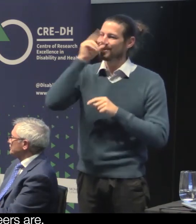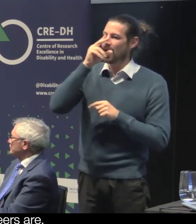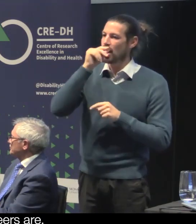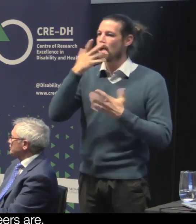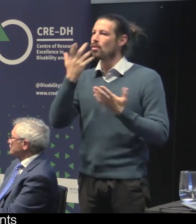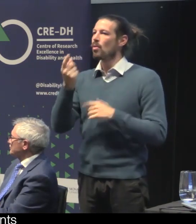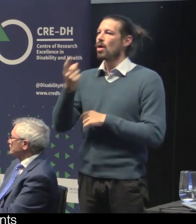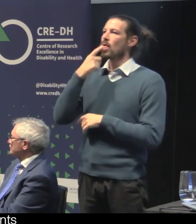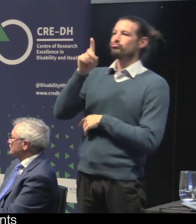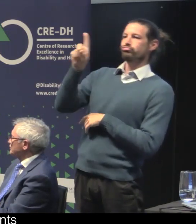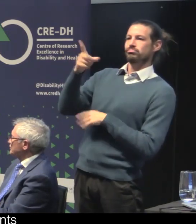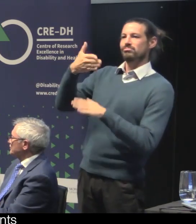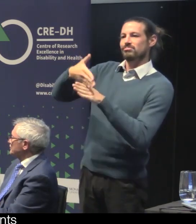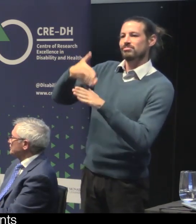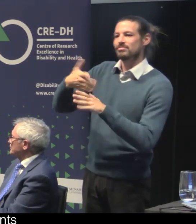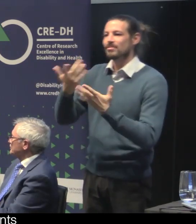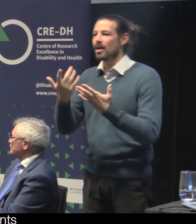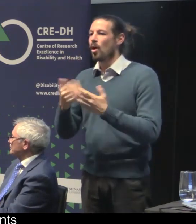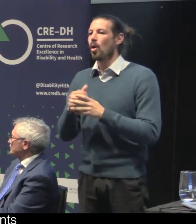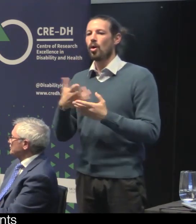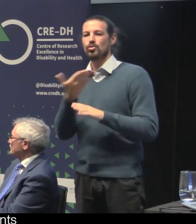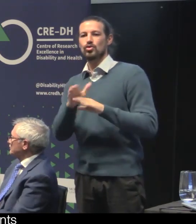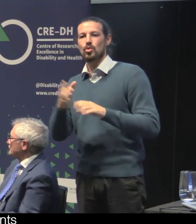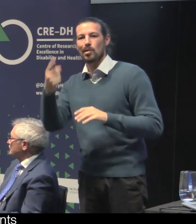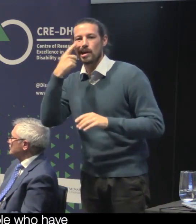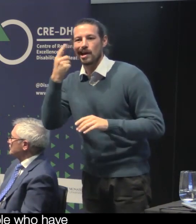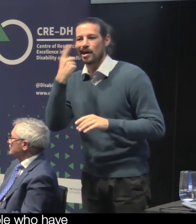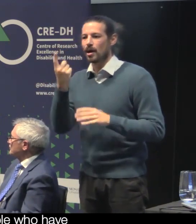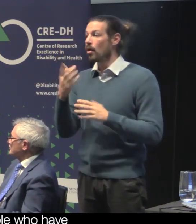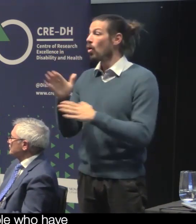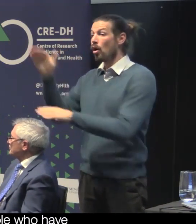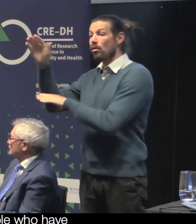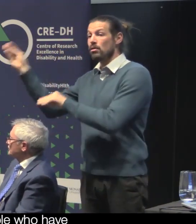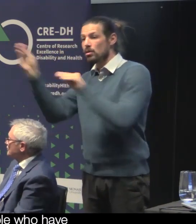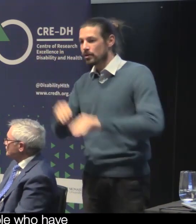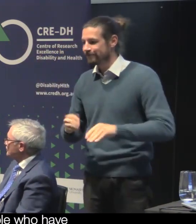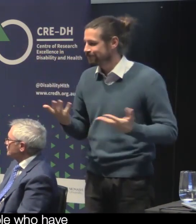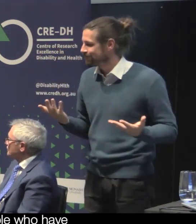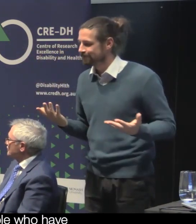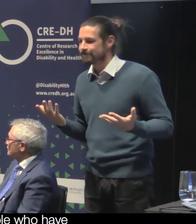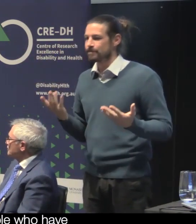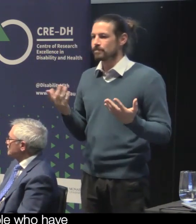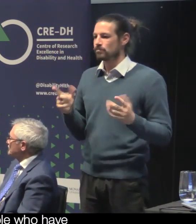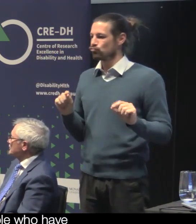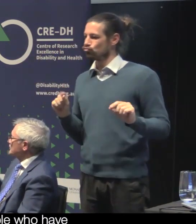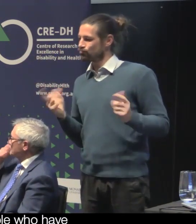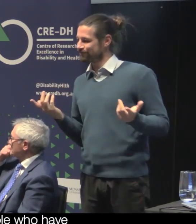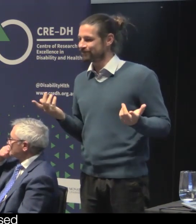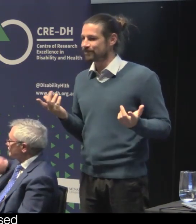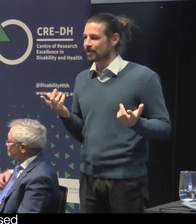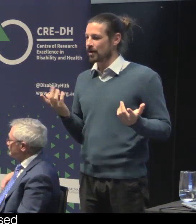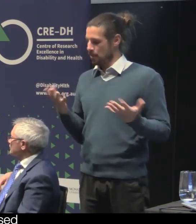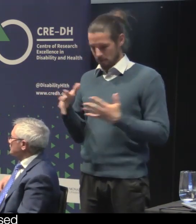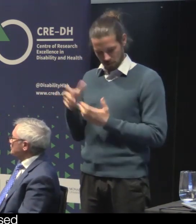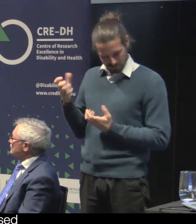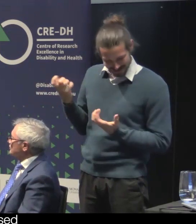maybe students wanting some money. Two, migrants. A lot of people who have come to a country for the first time, not any